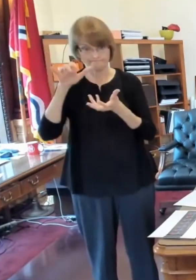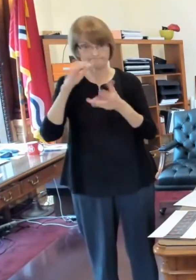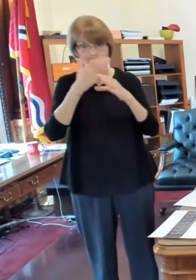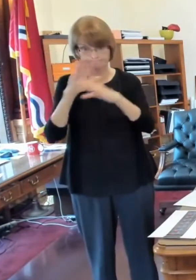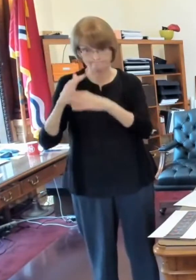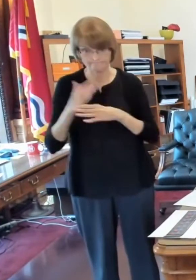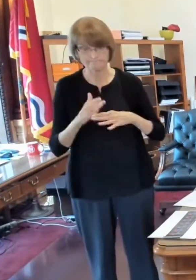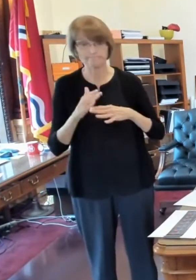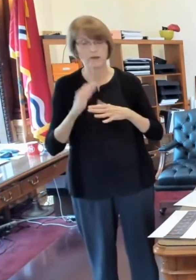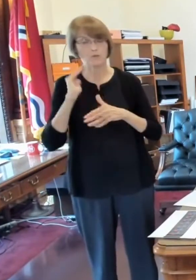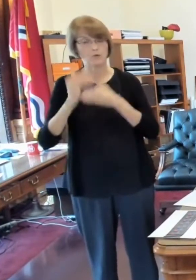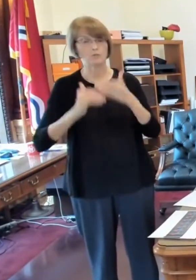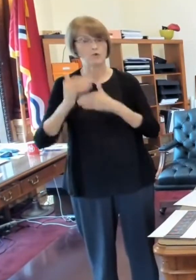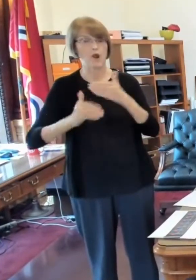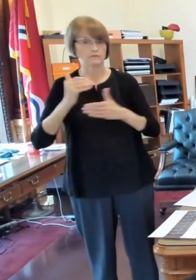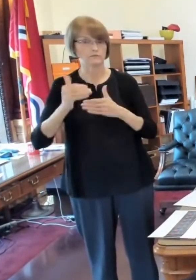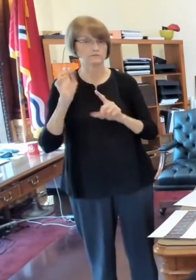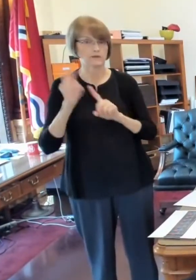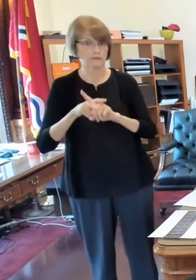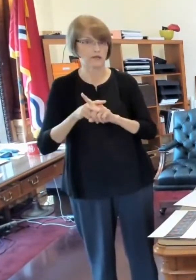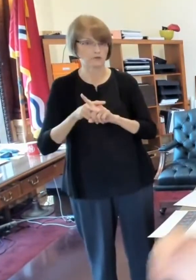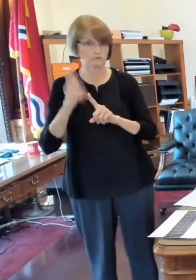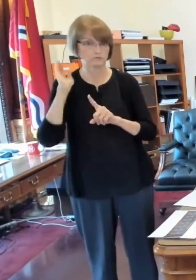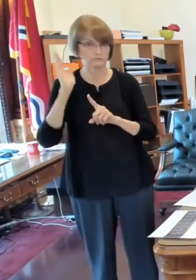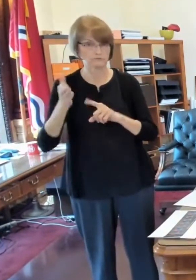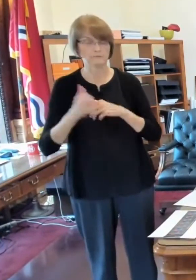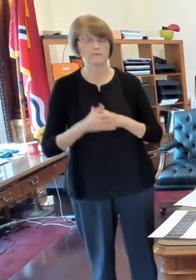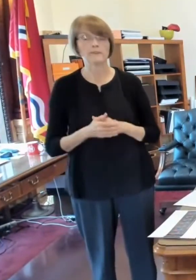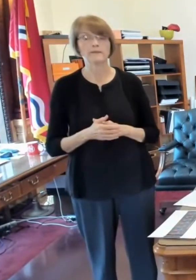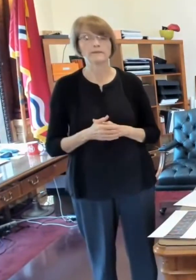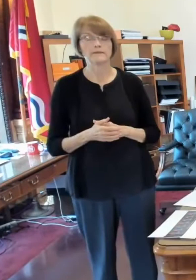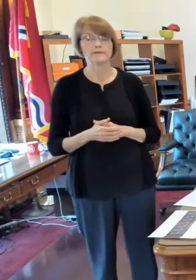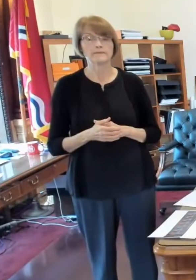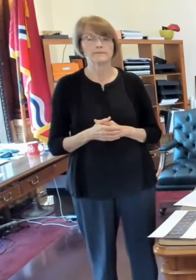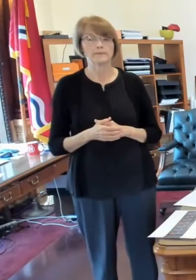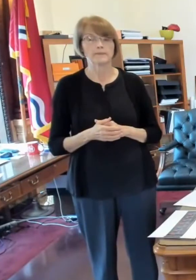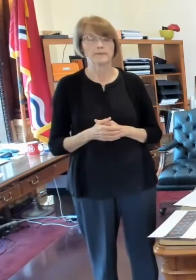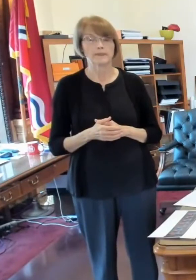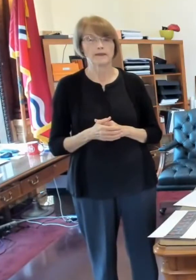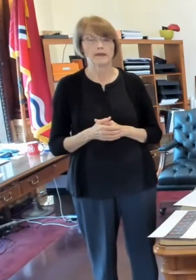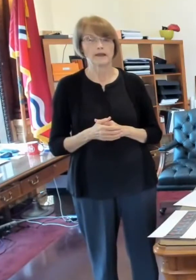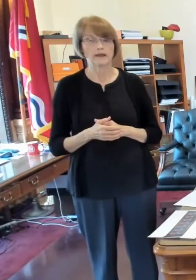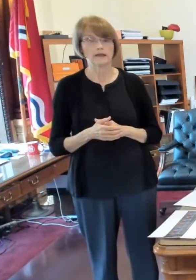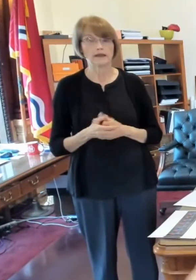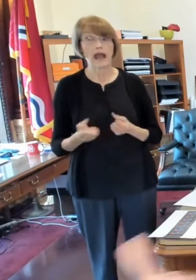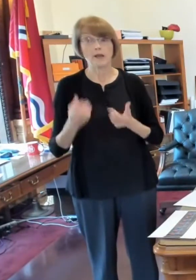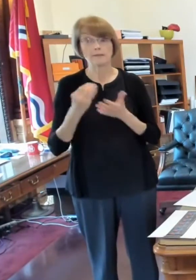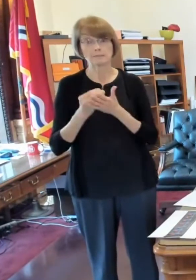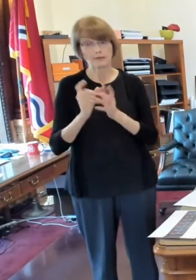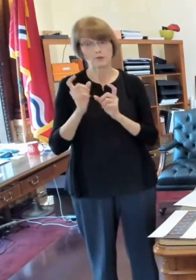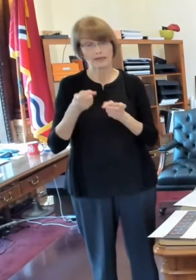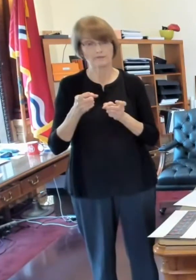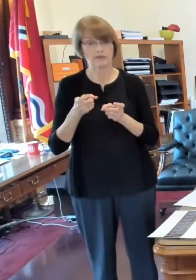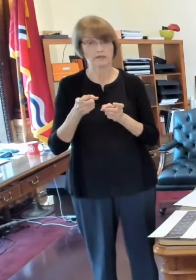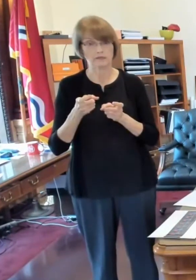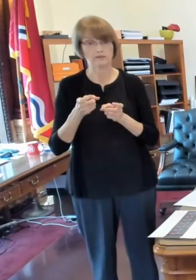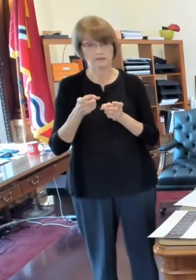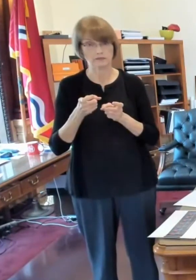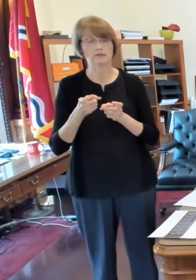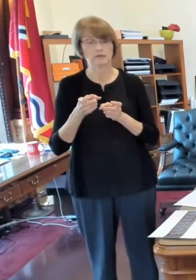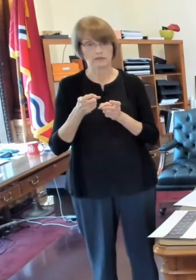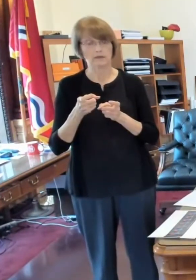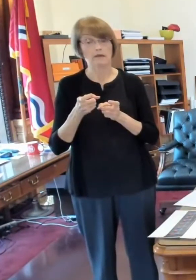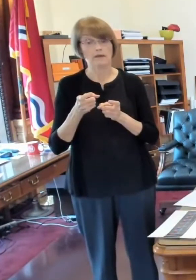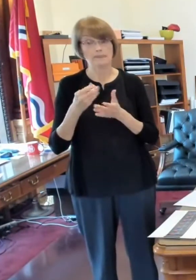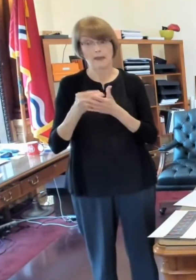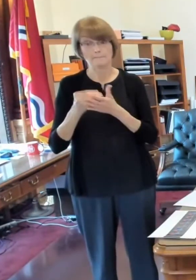normally process these applications, and the amount that you're awarded will actually be paid directly to your